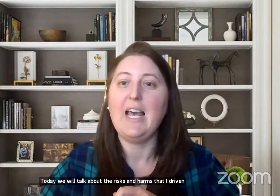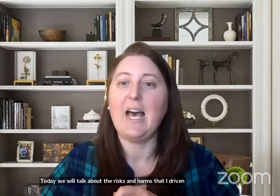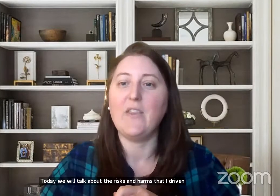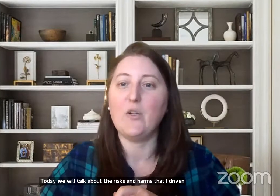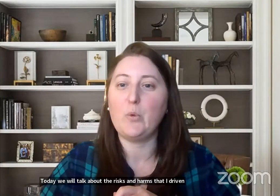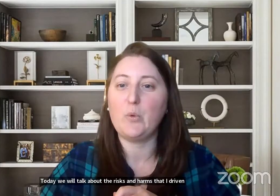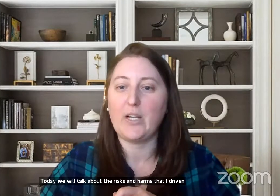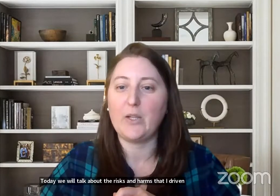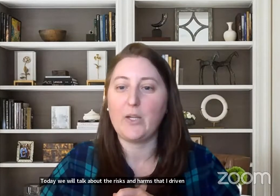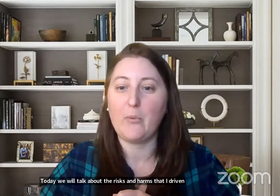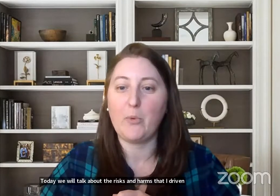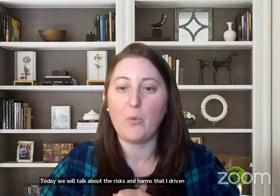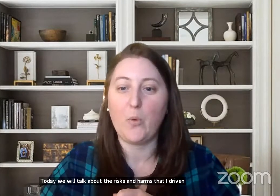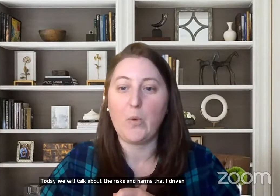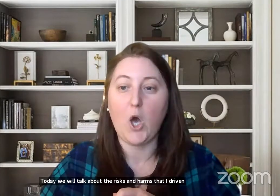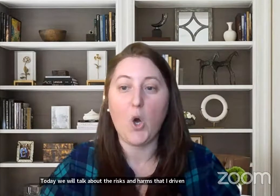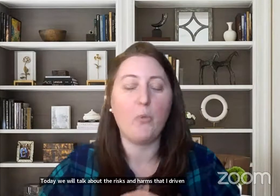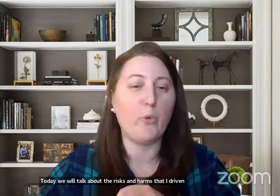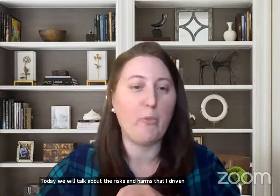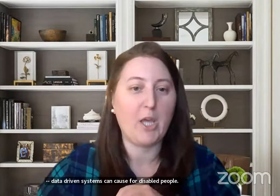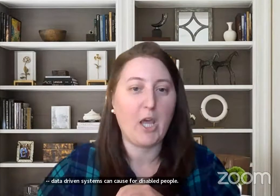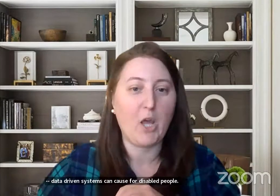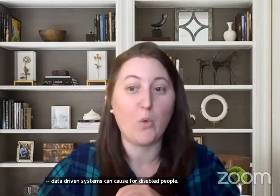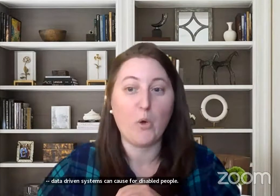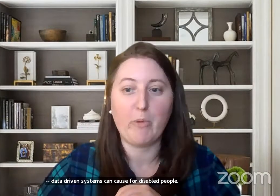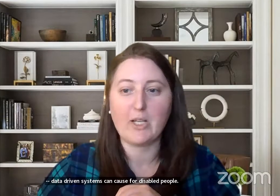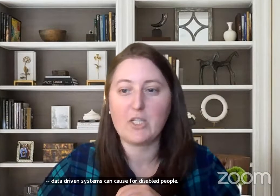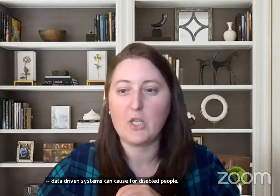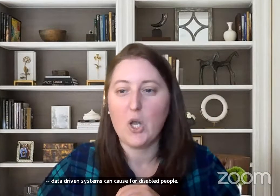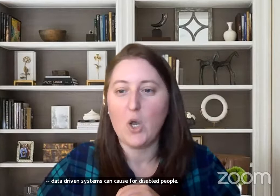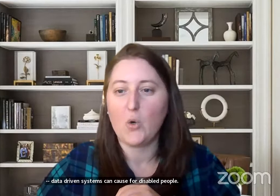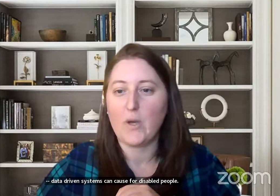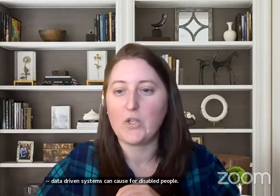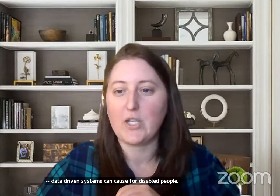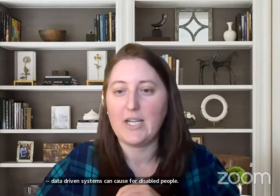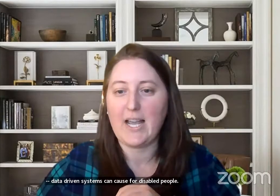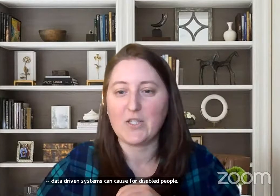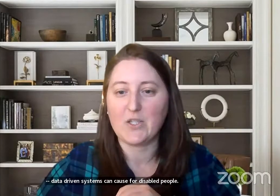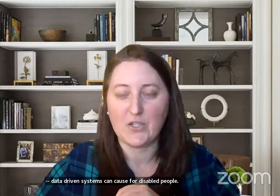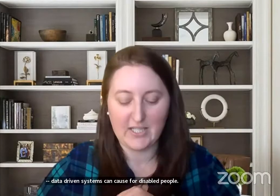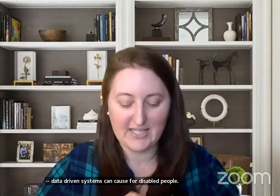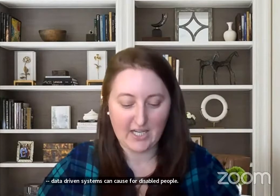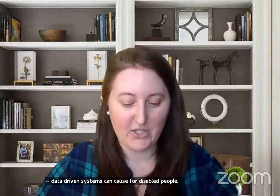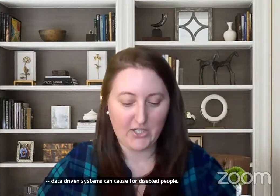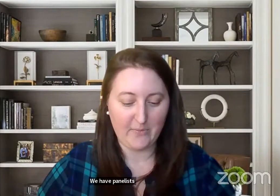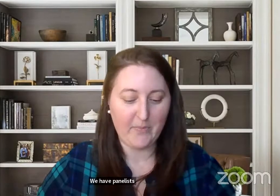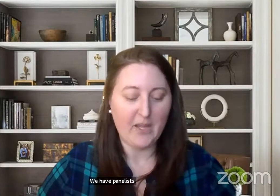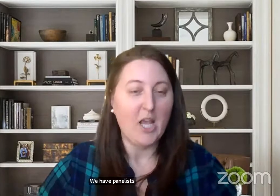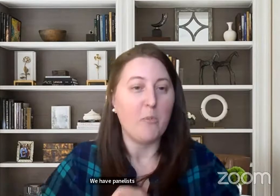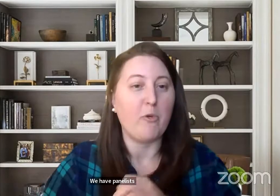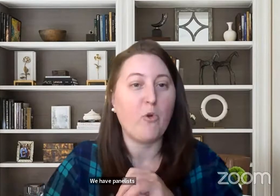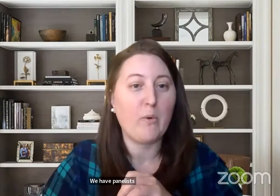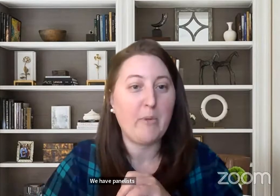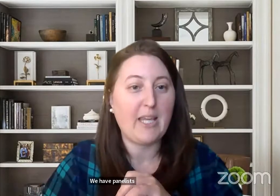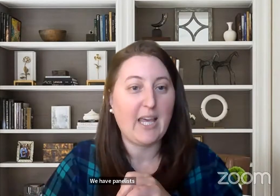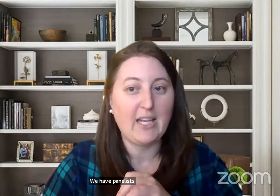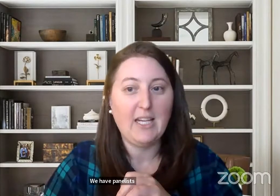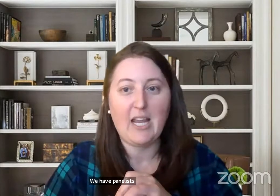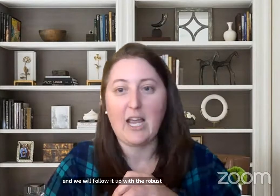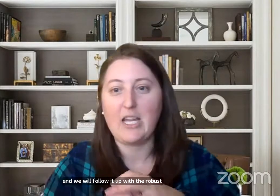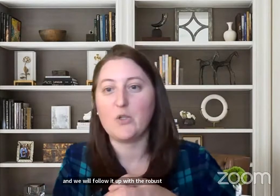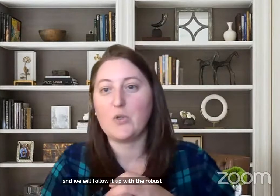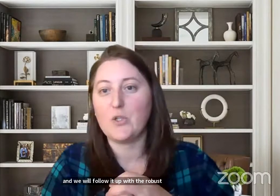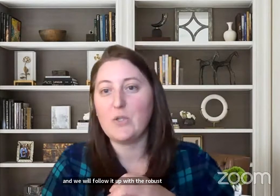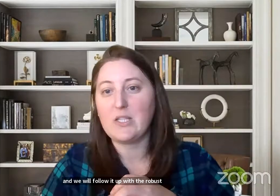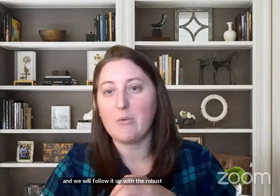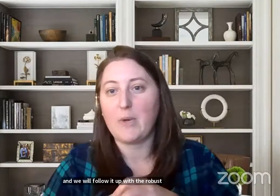conversation, and then we will follow it up with what we hope will be a robust question and answer discussion. Before we begin